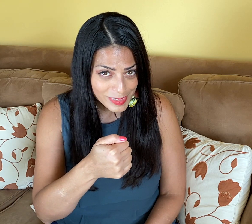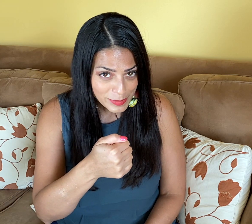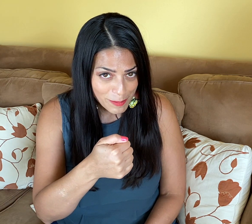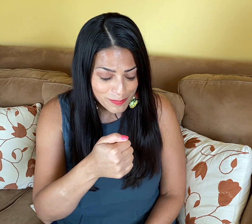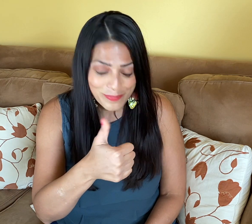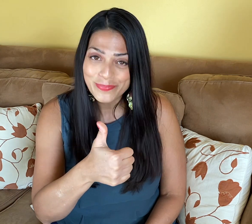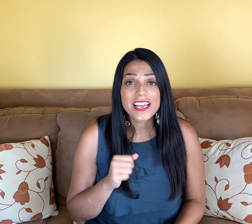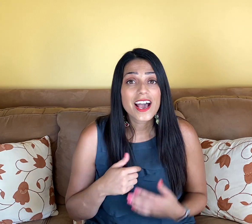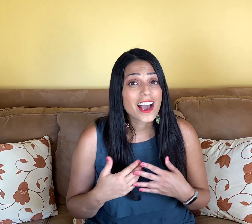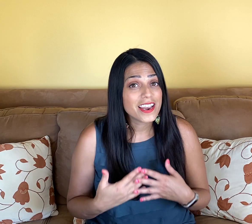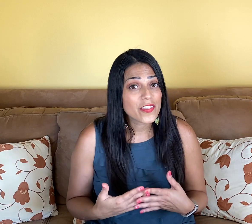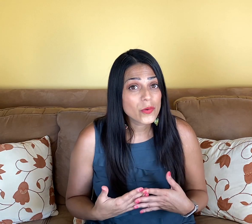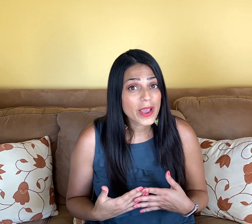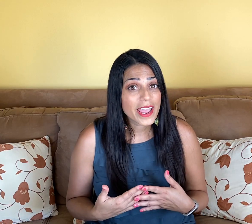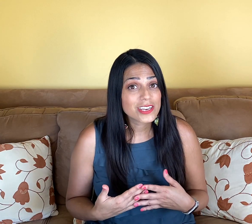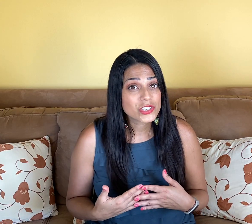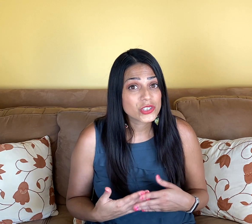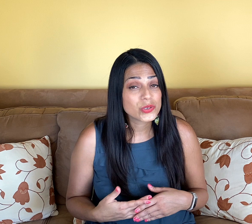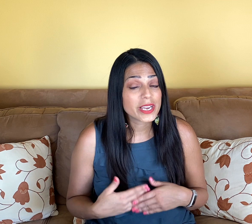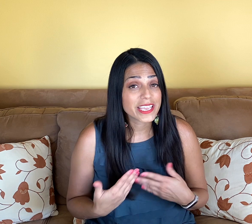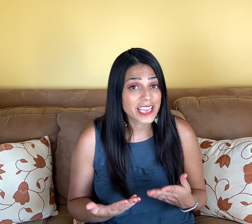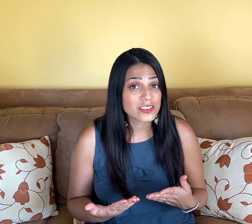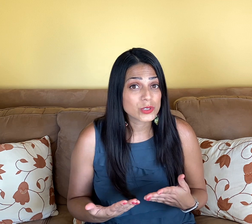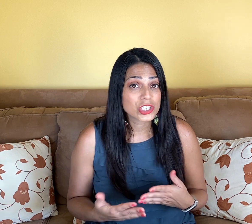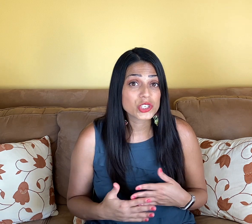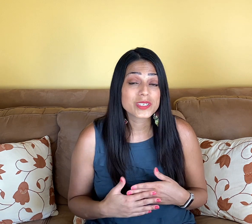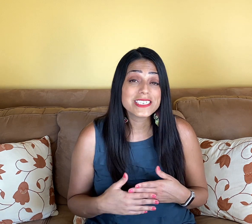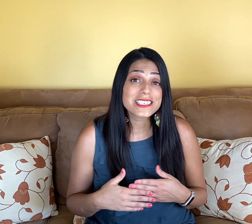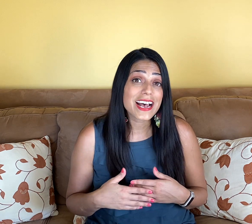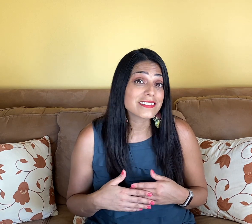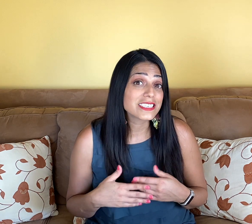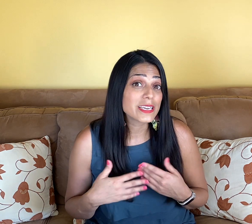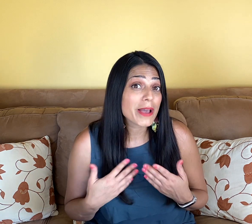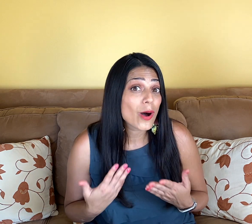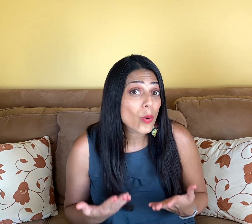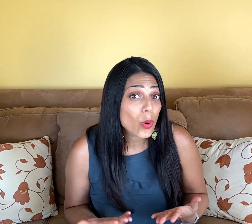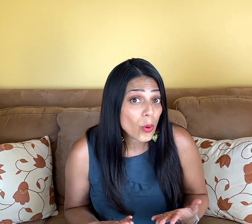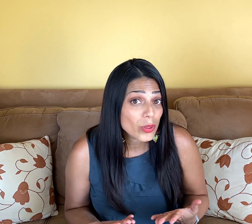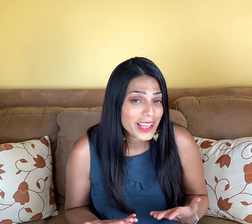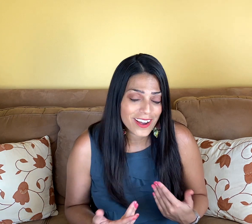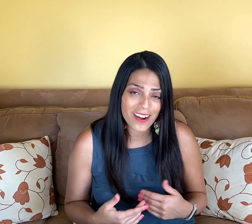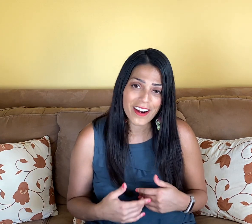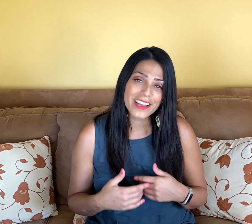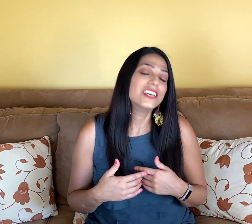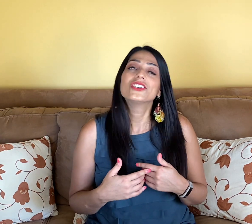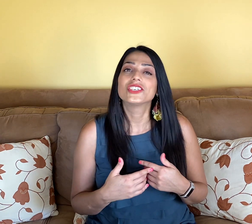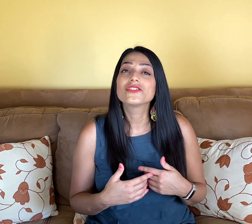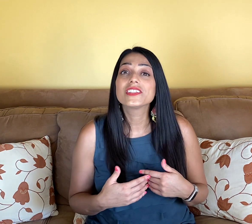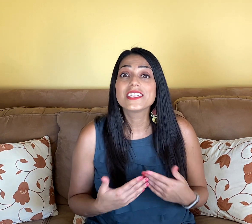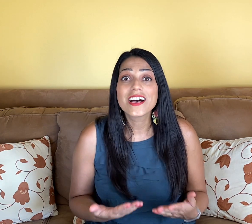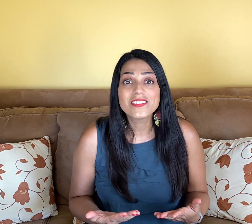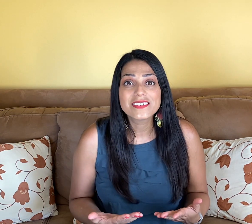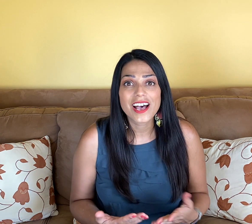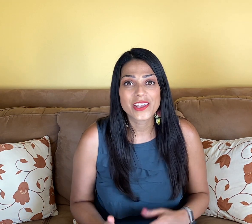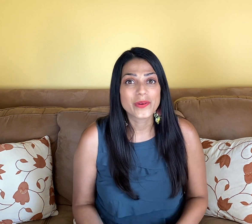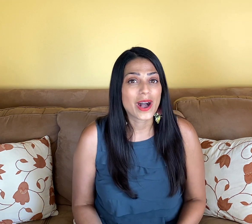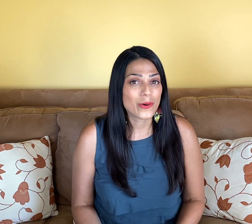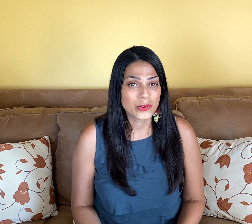thumbs up. Another way to engage with children is asking them how old they are. Children love to tell you how old they